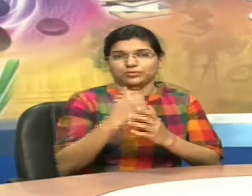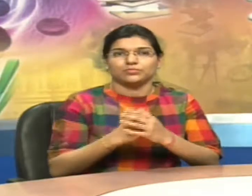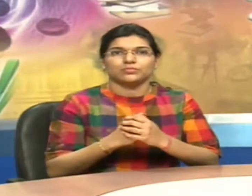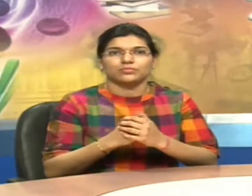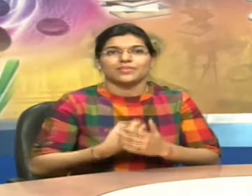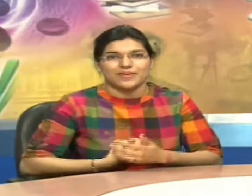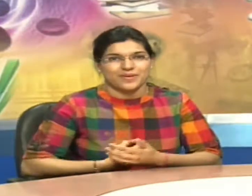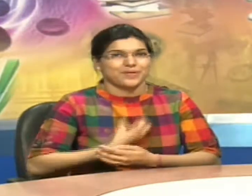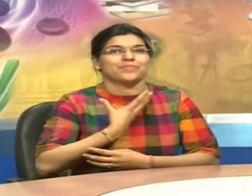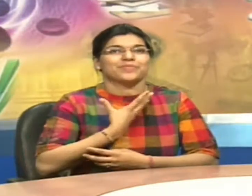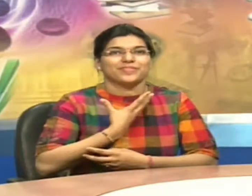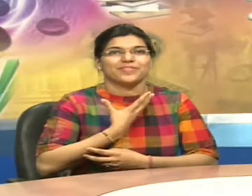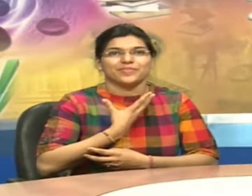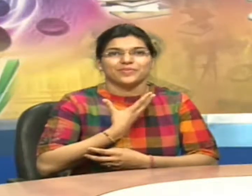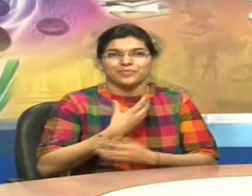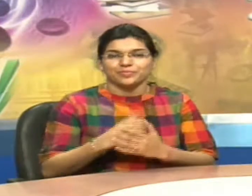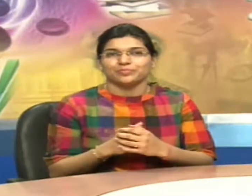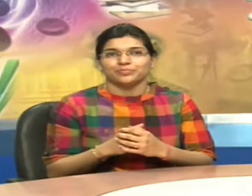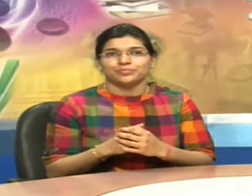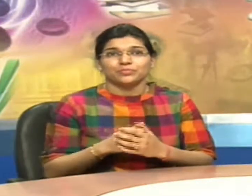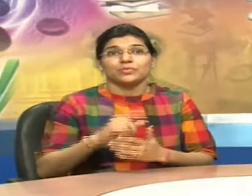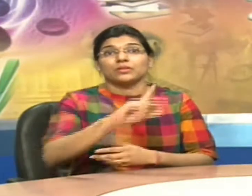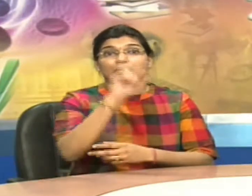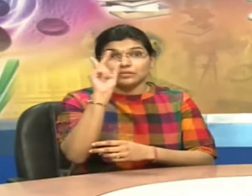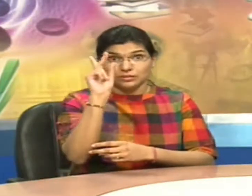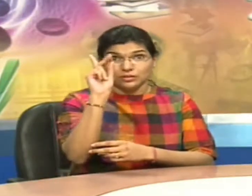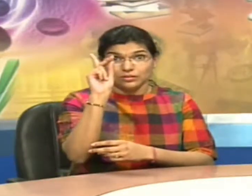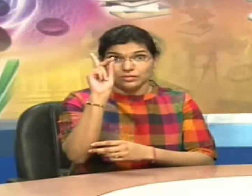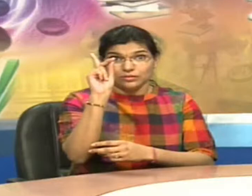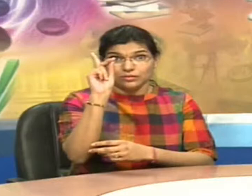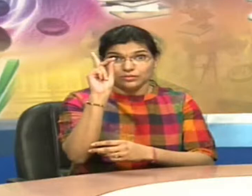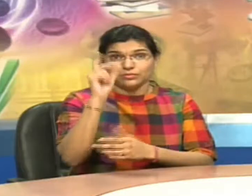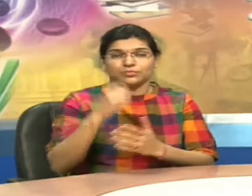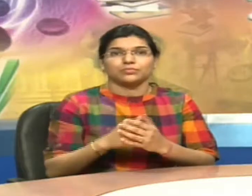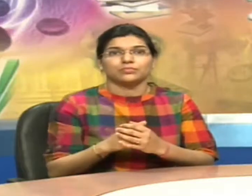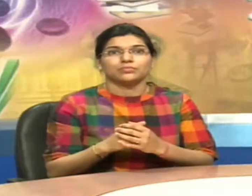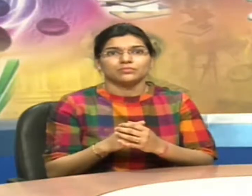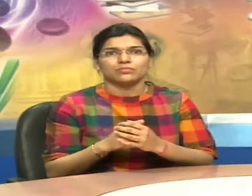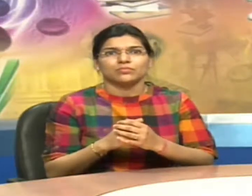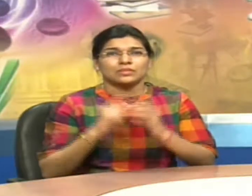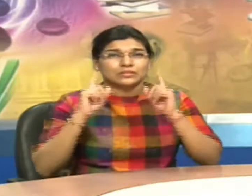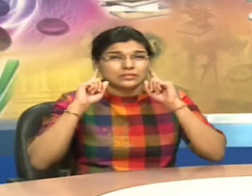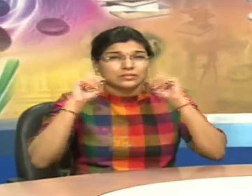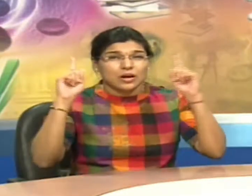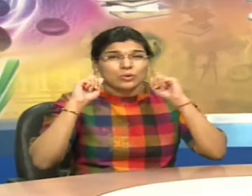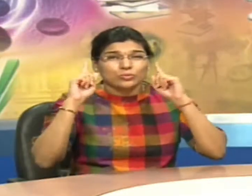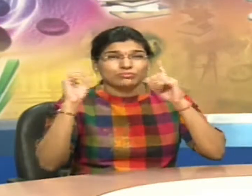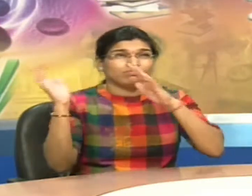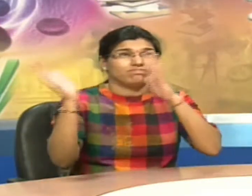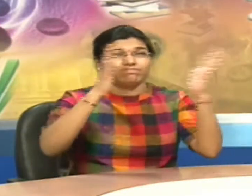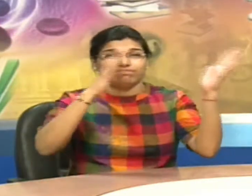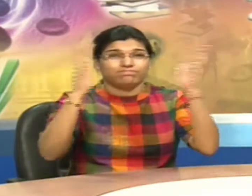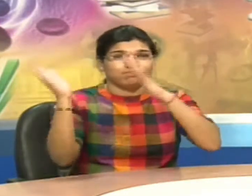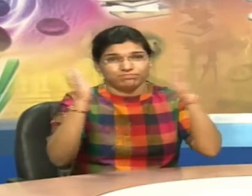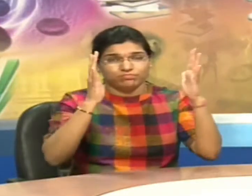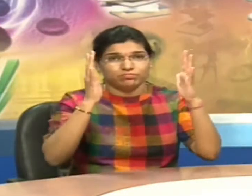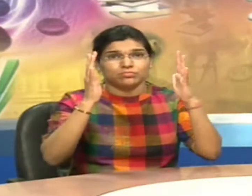First word is pleasant. Second word is noise